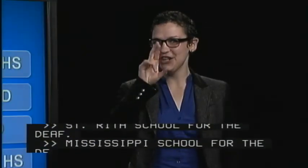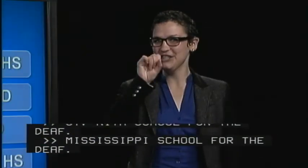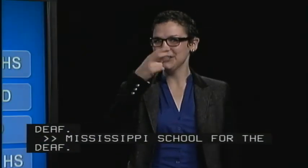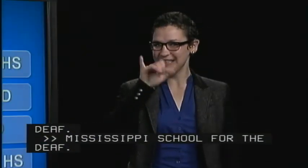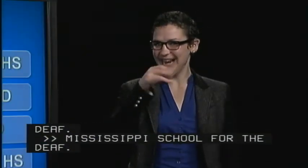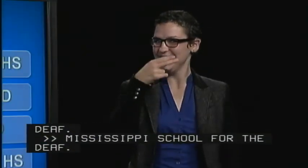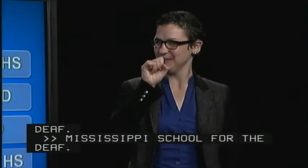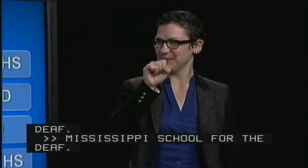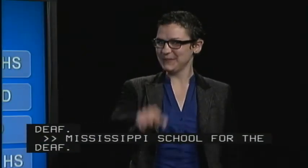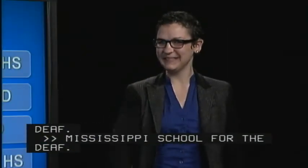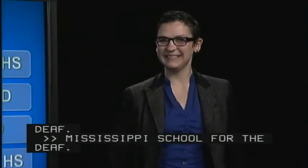John Hershey High School.